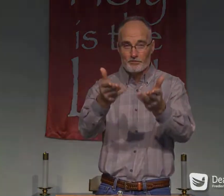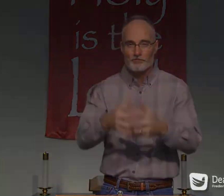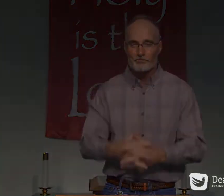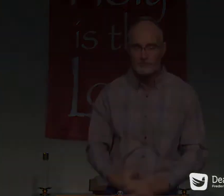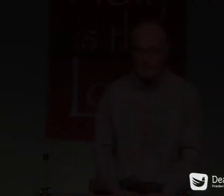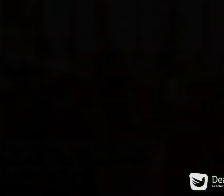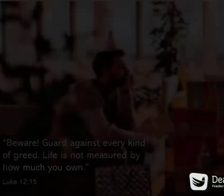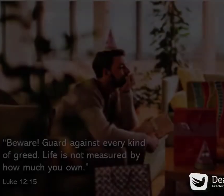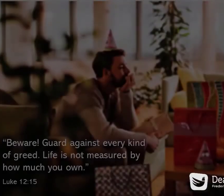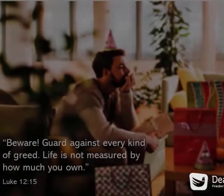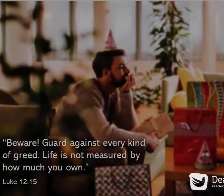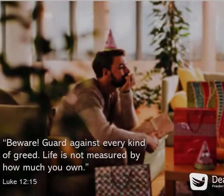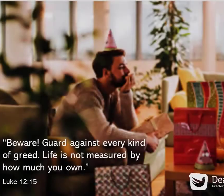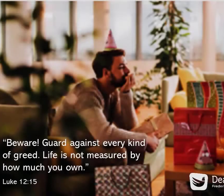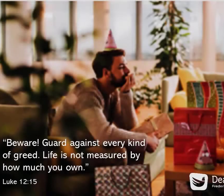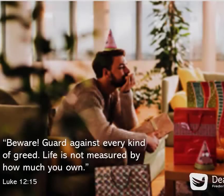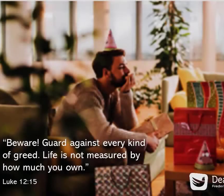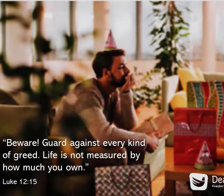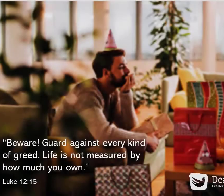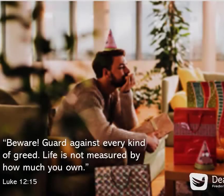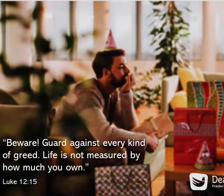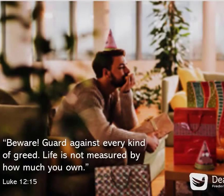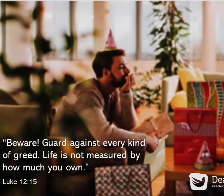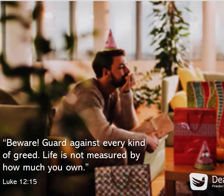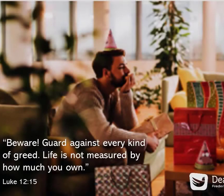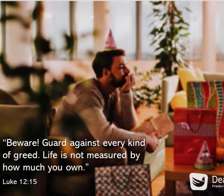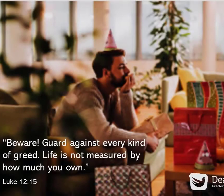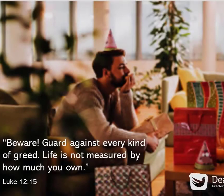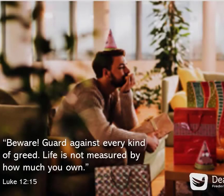us to understand what he's saying here.